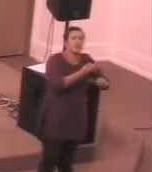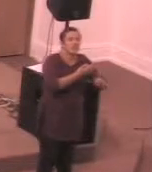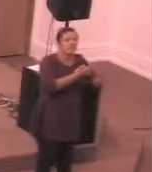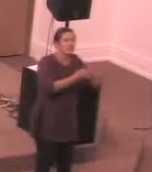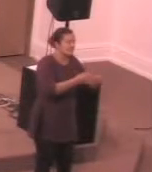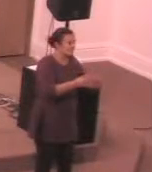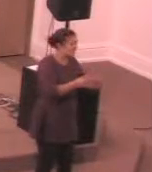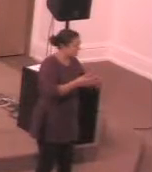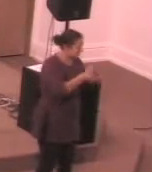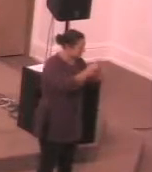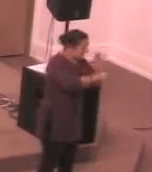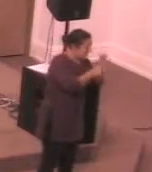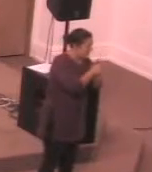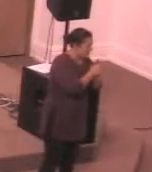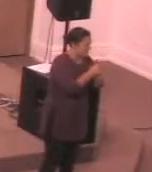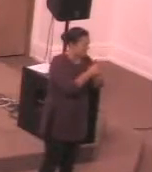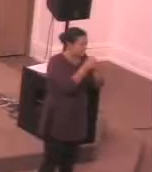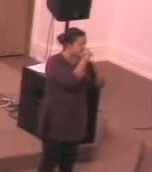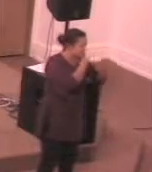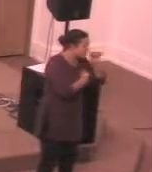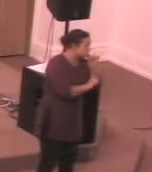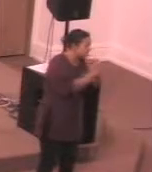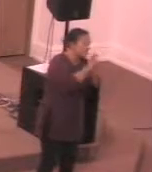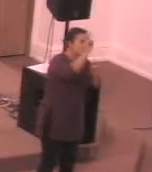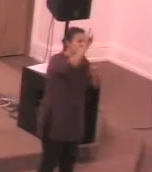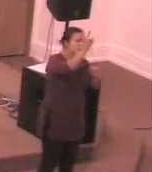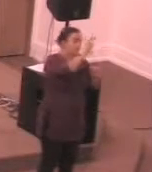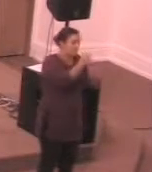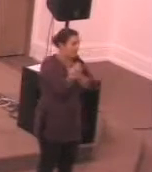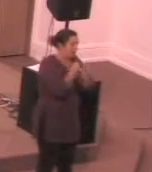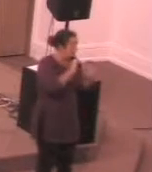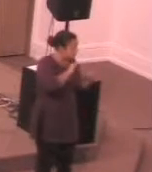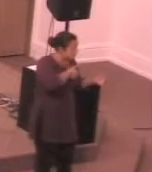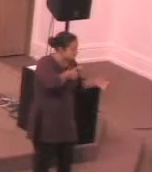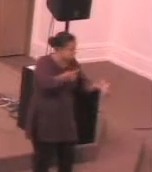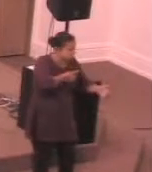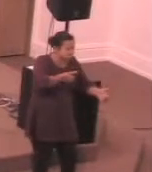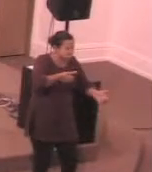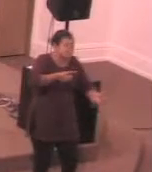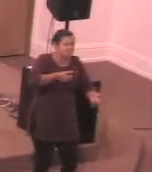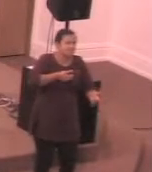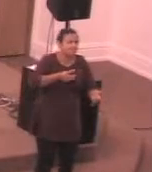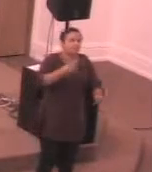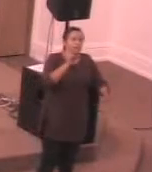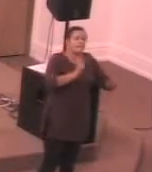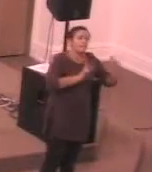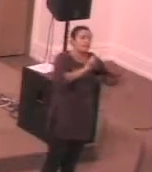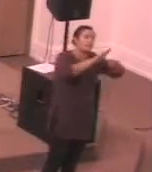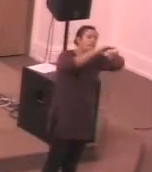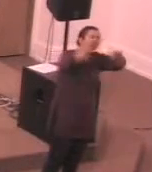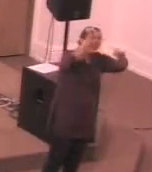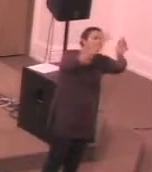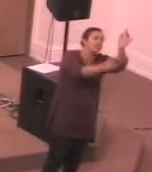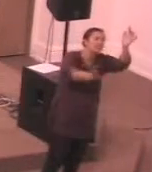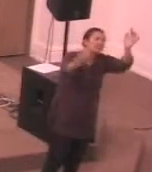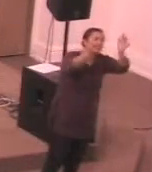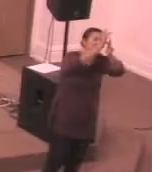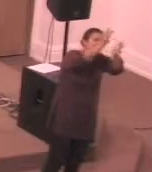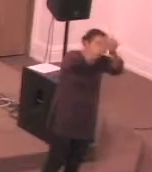Through times of turbulence, adopting those who call upon